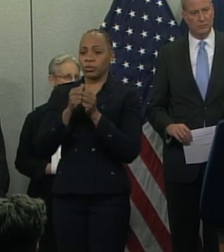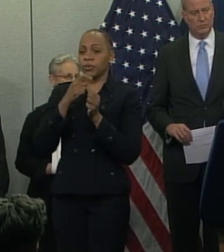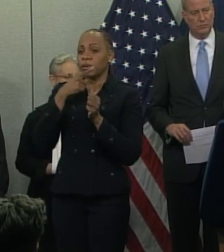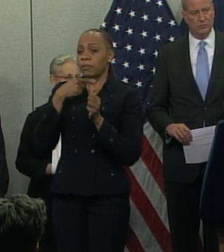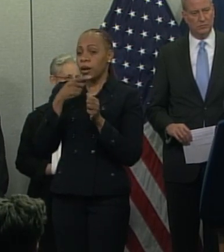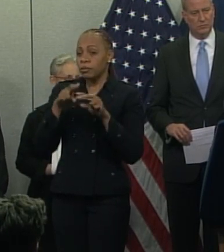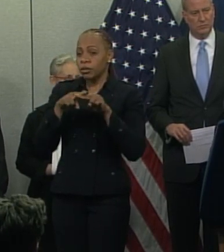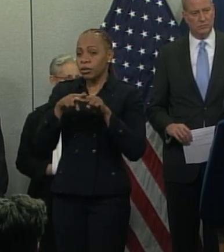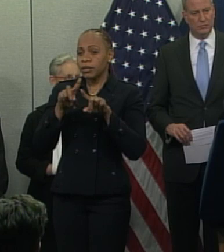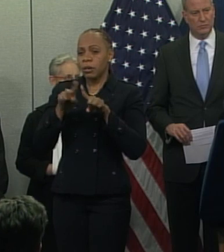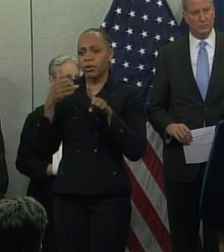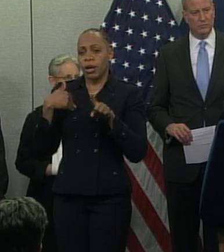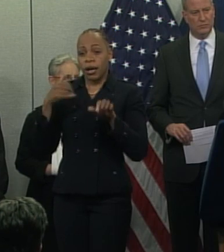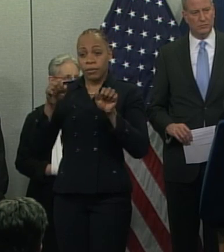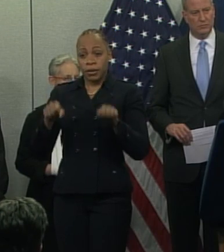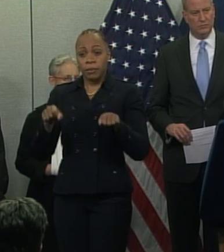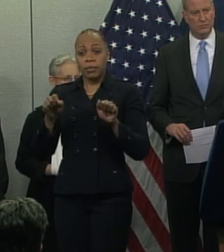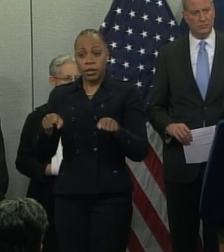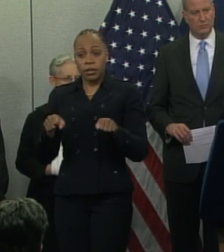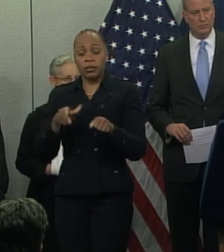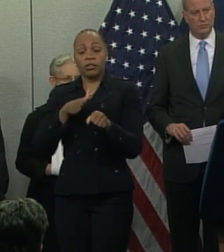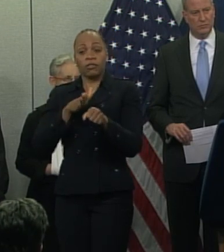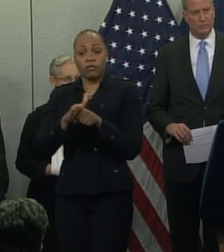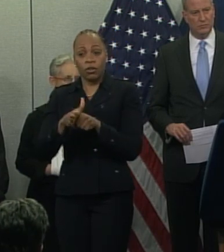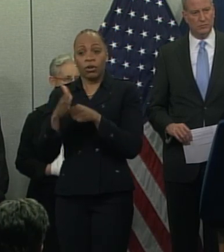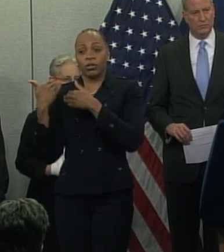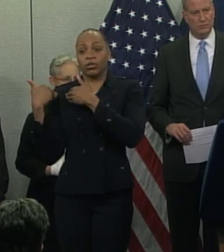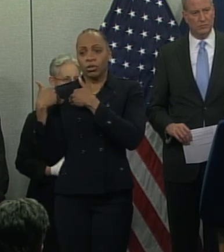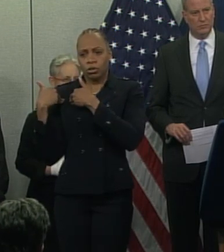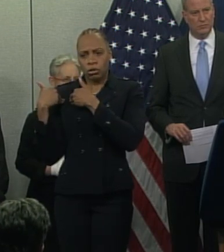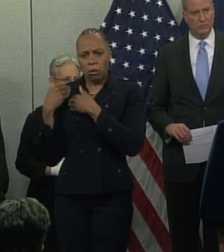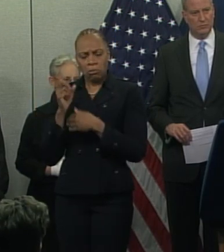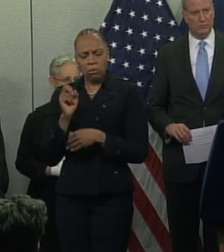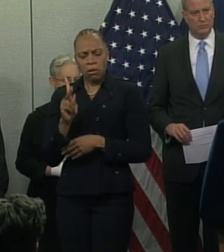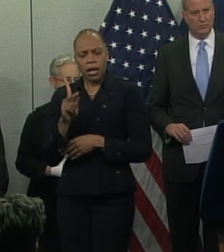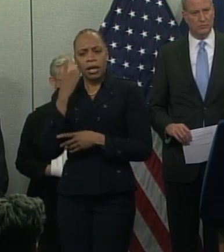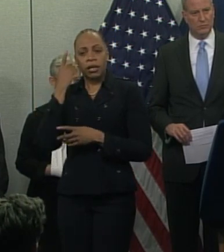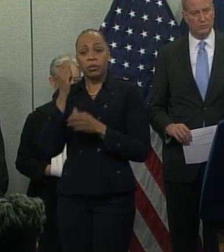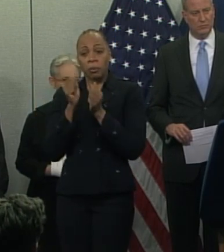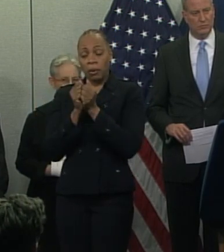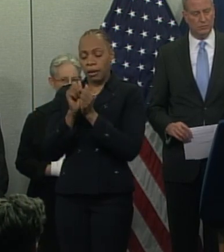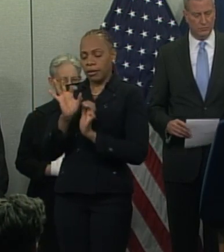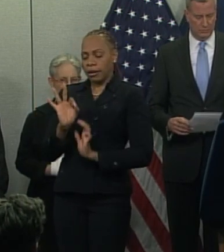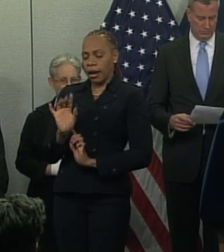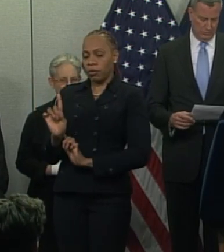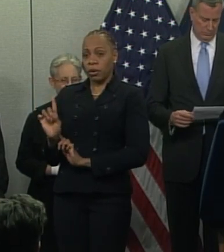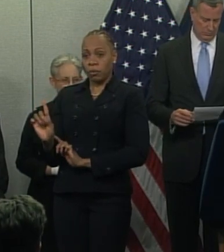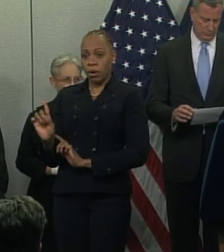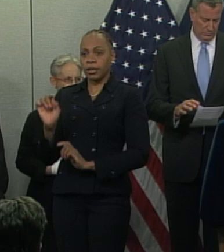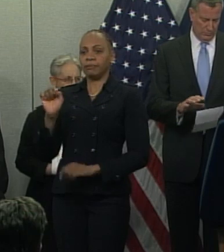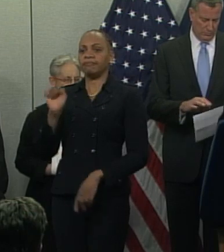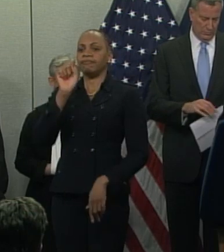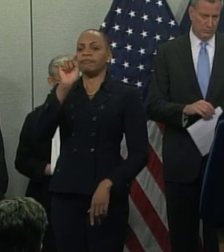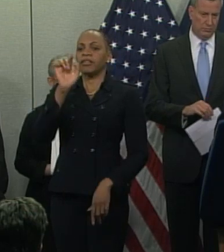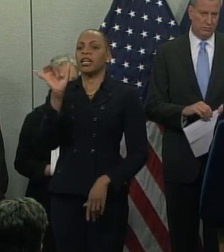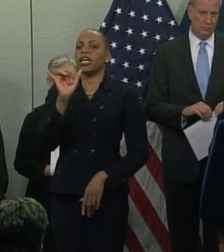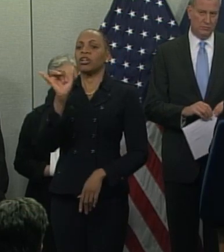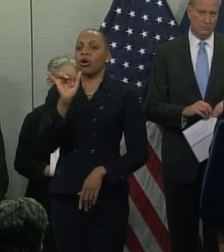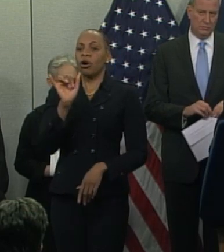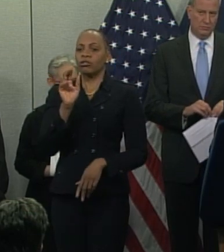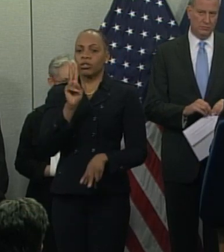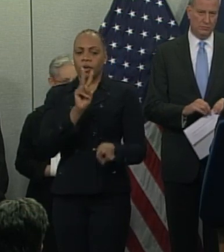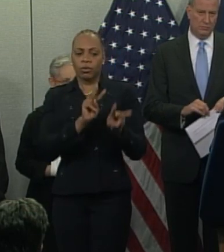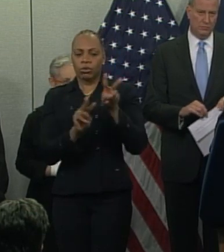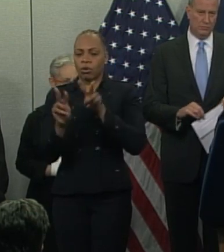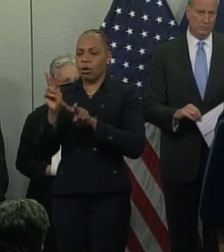to hold tours of duty. So we are in good shape both on the 911 as well as on the patrol service side of